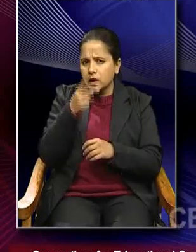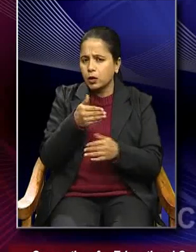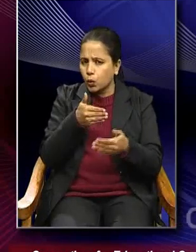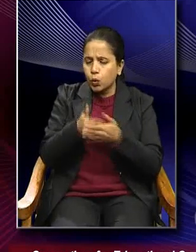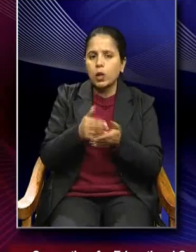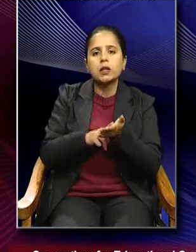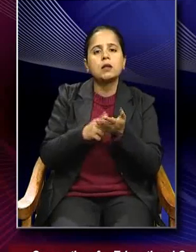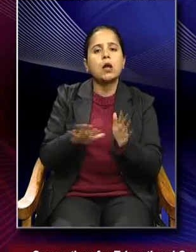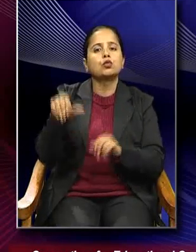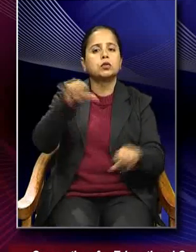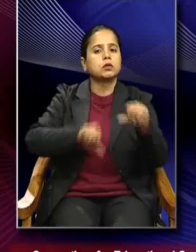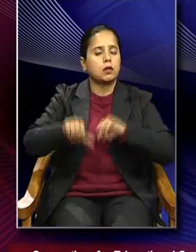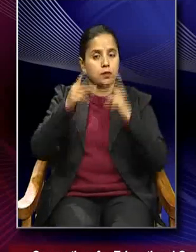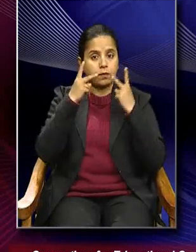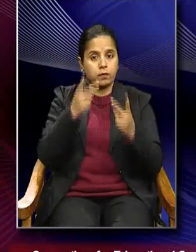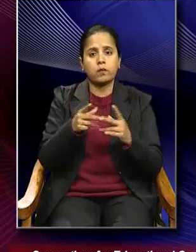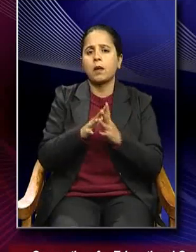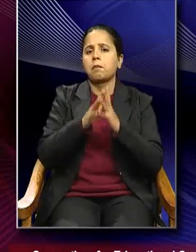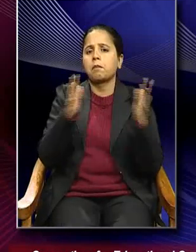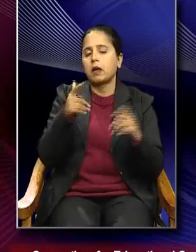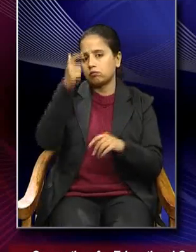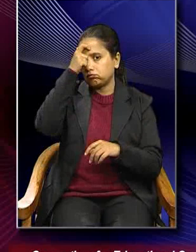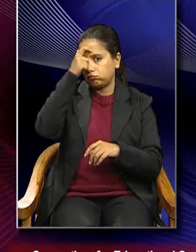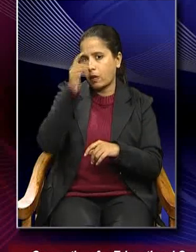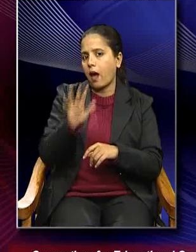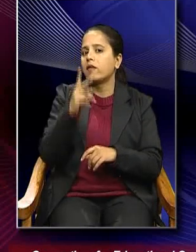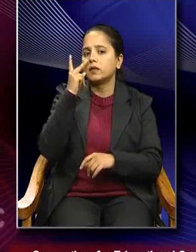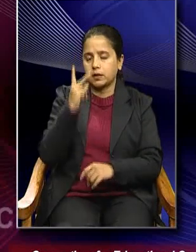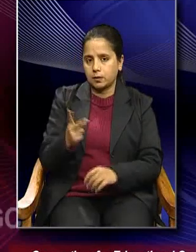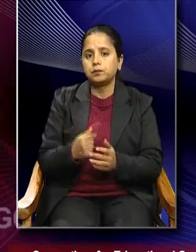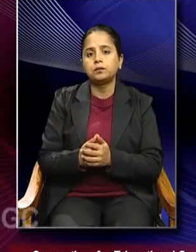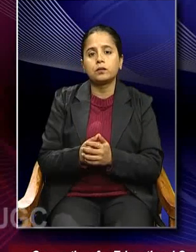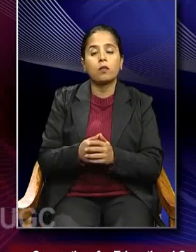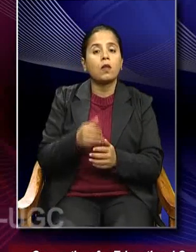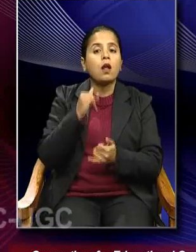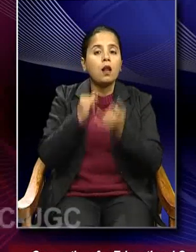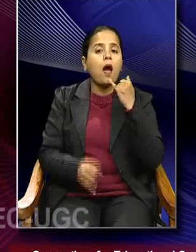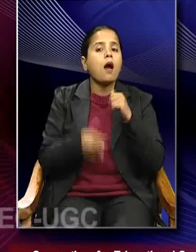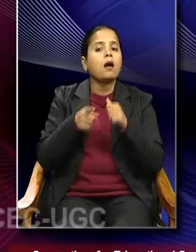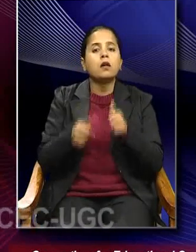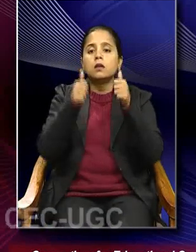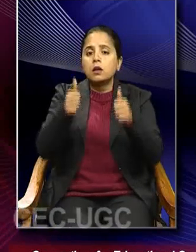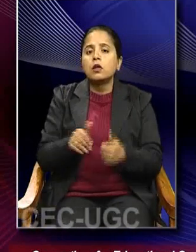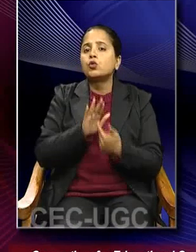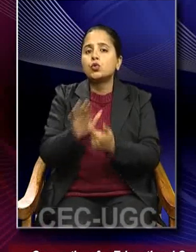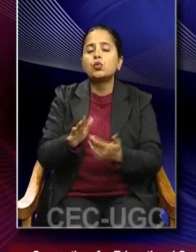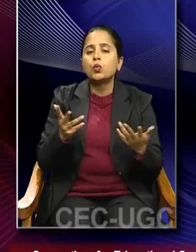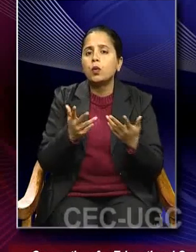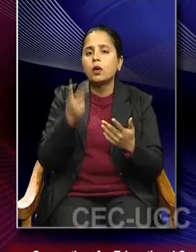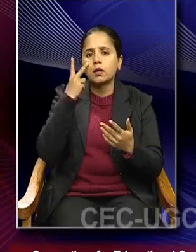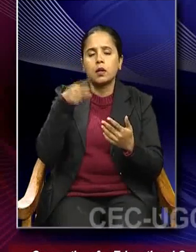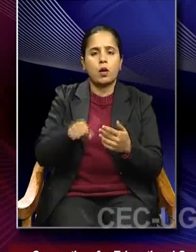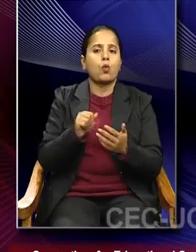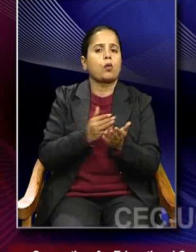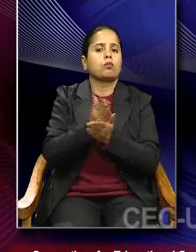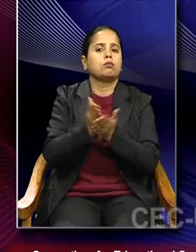natural sciences, was highly problematic. The end result is a methodological